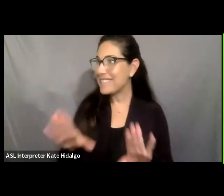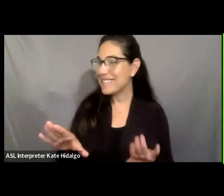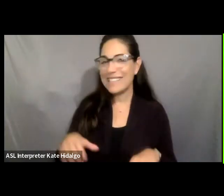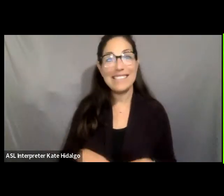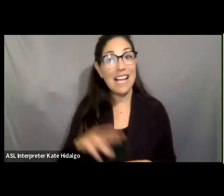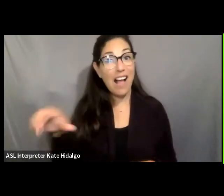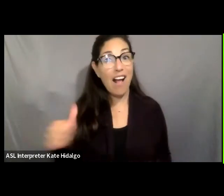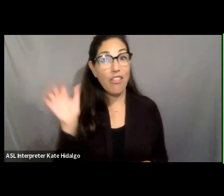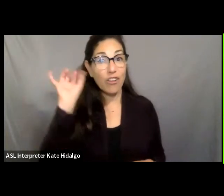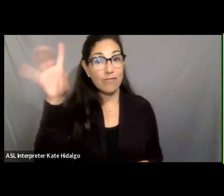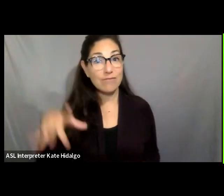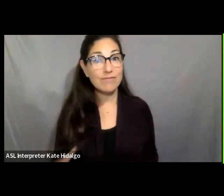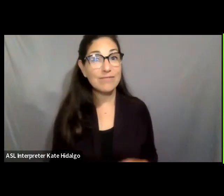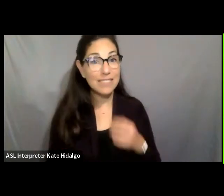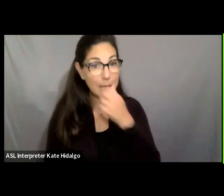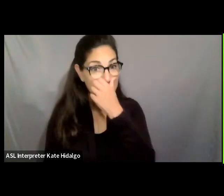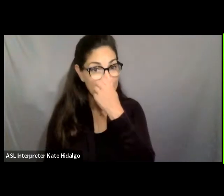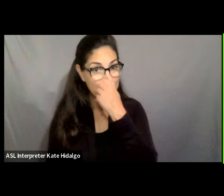Anyone else?